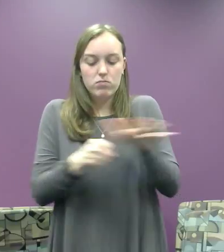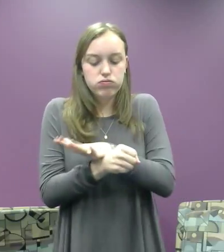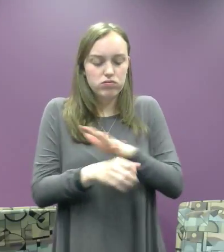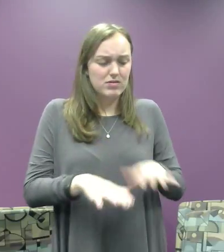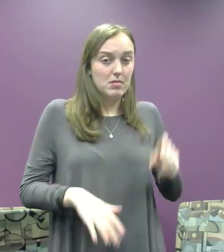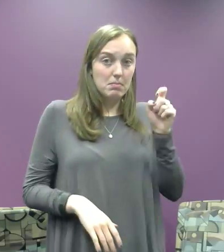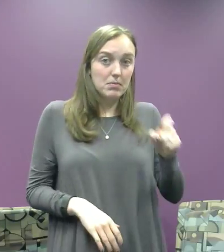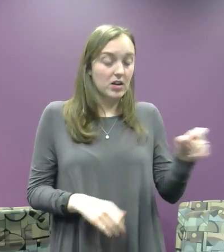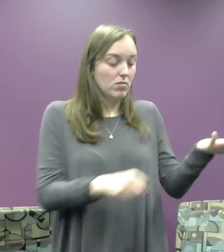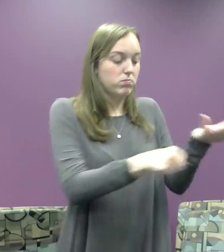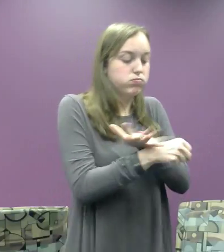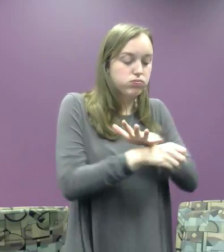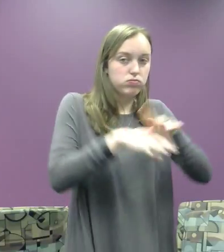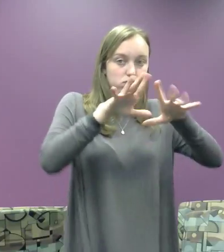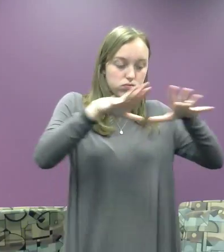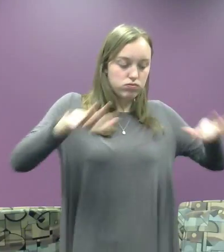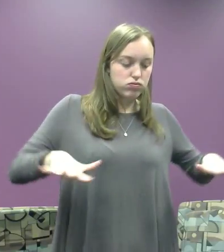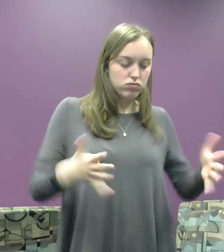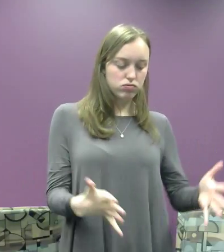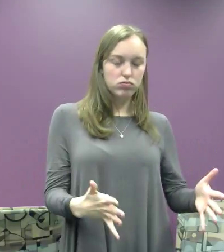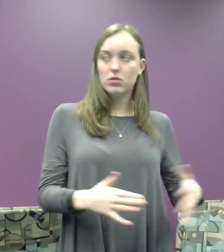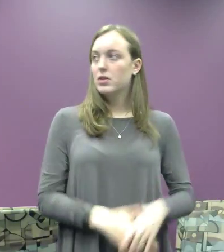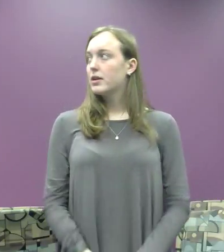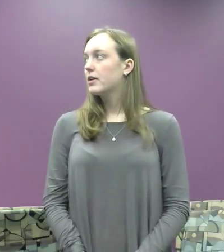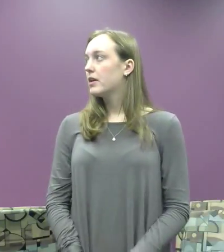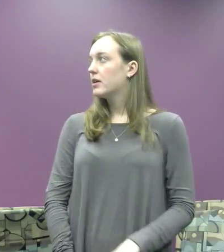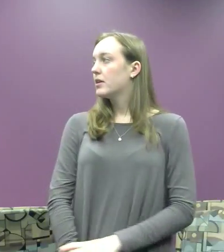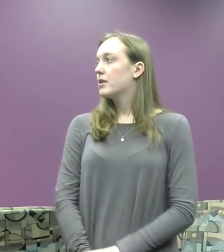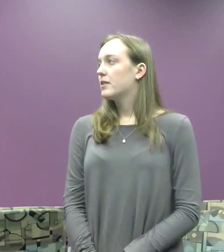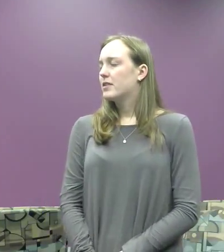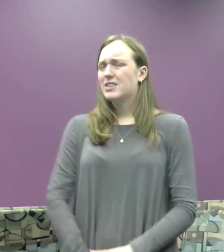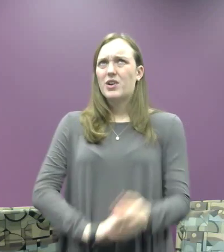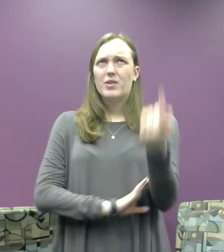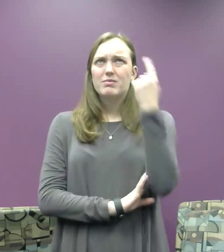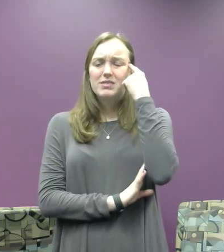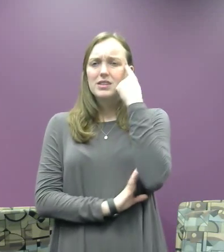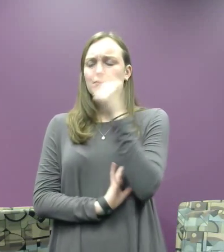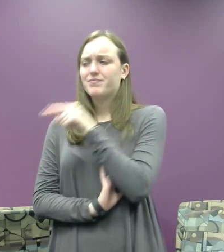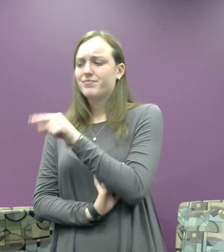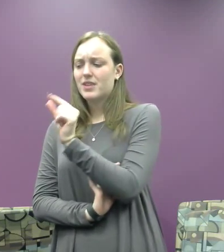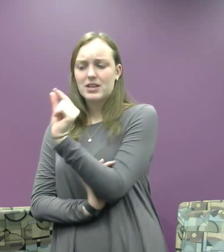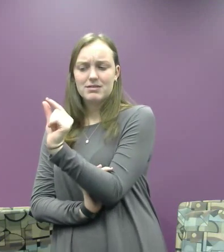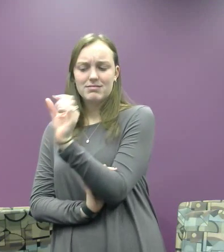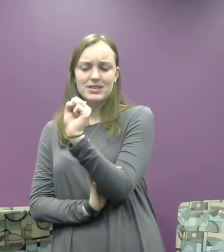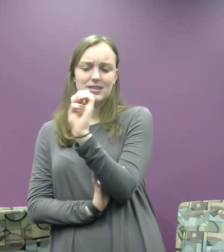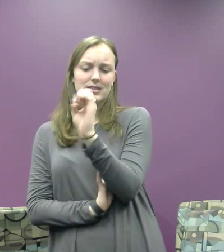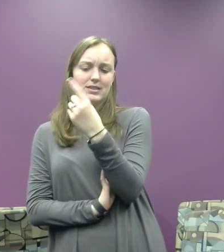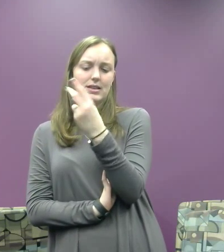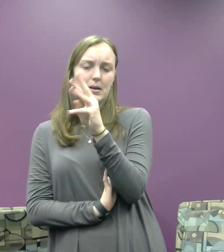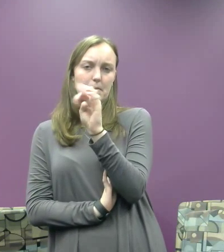up. And if we just think a little bit of geometry, we're doing this with segments, we're doing this